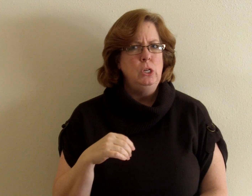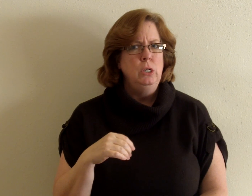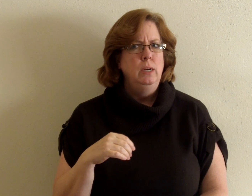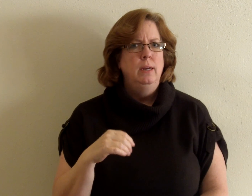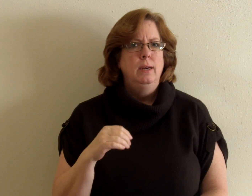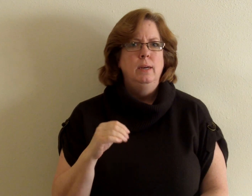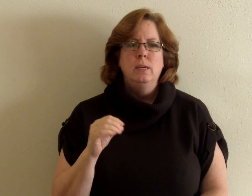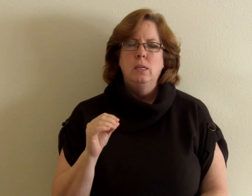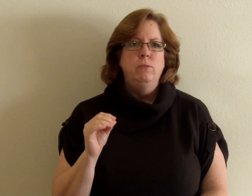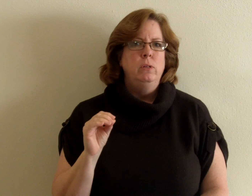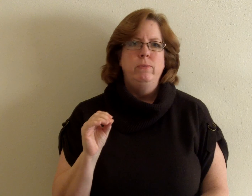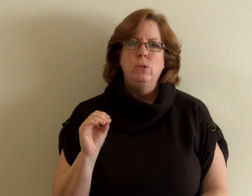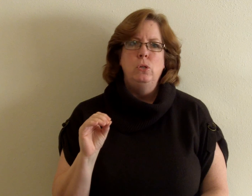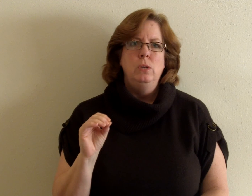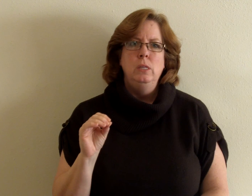semester, several of the students